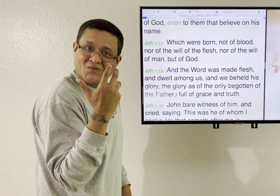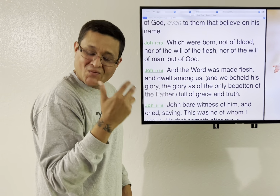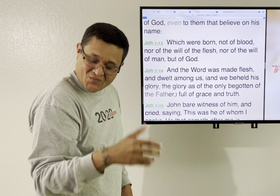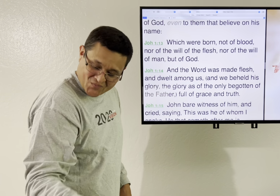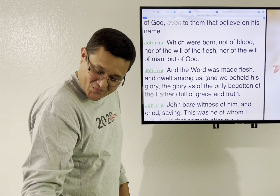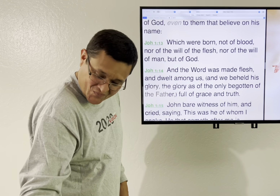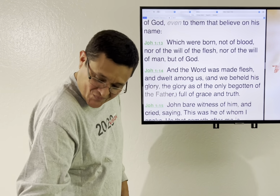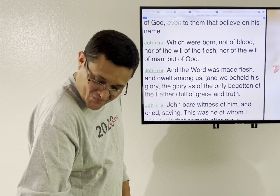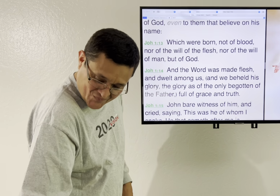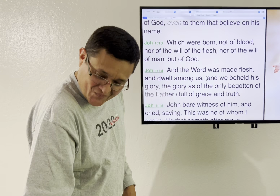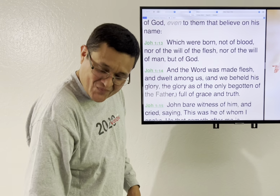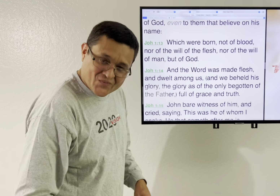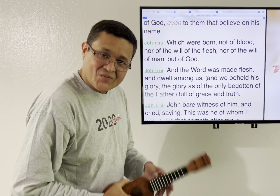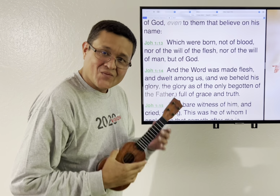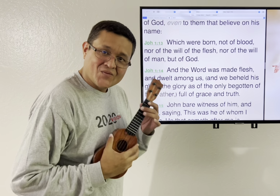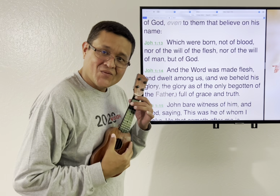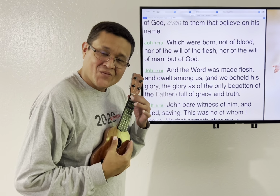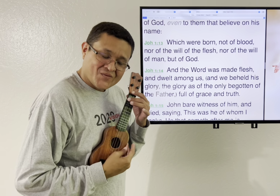That is amazing.